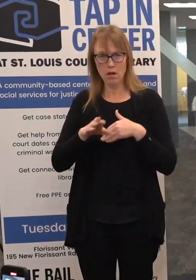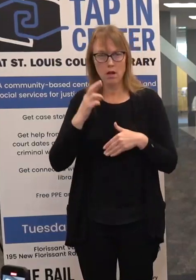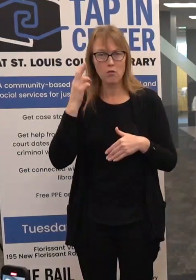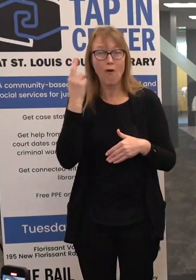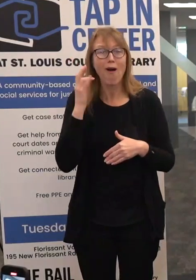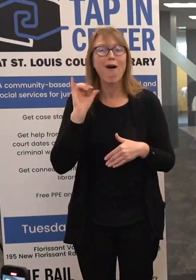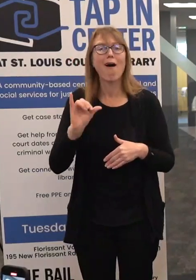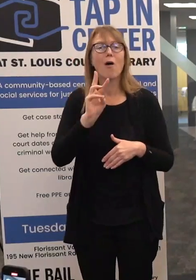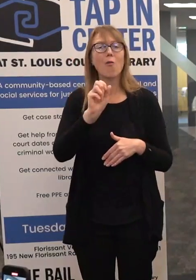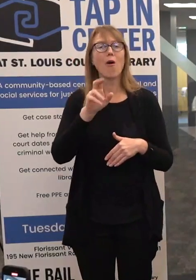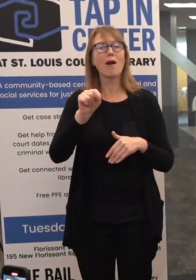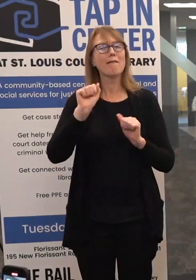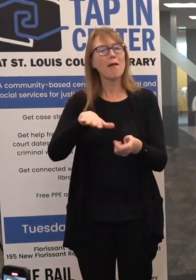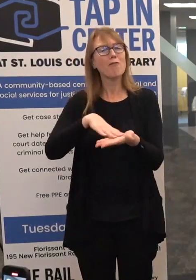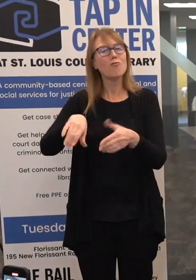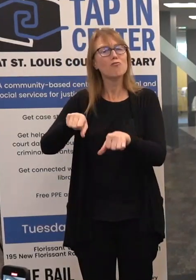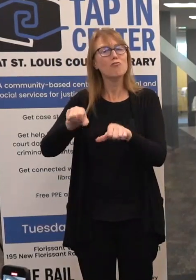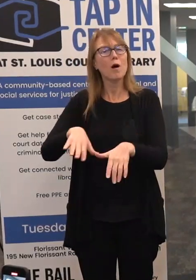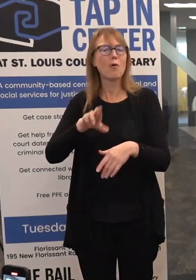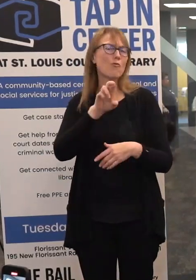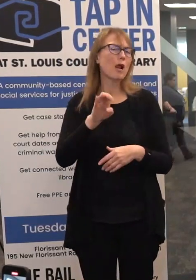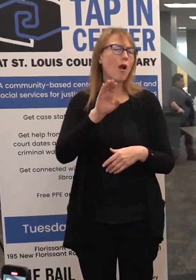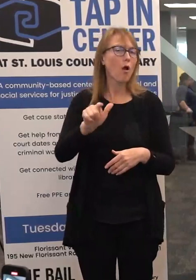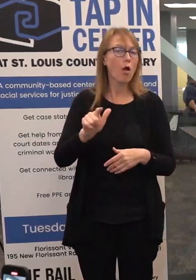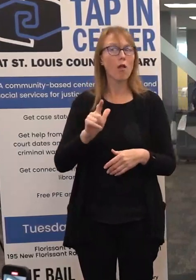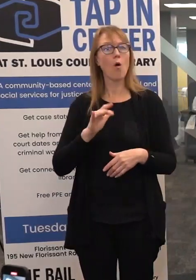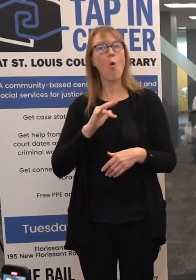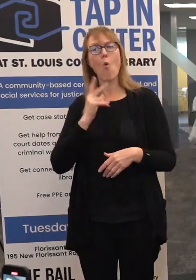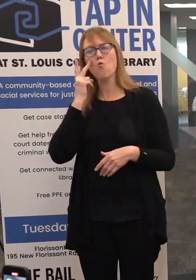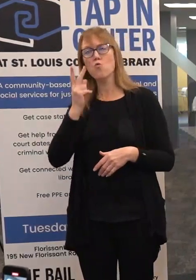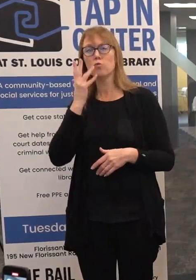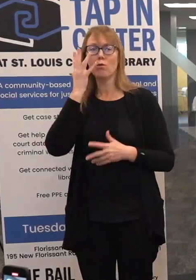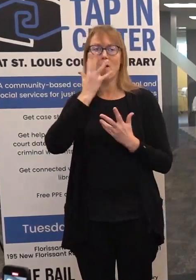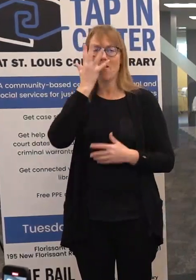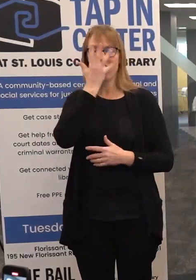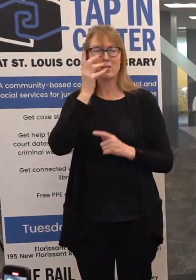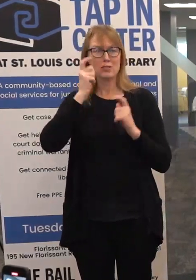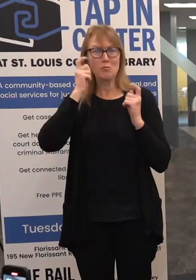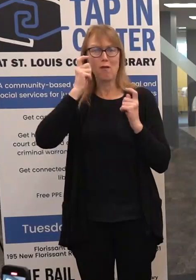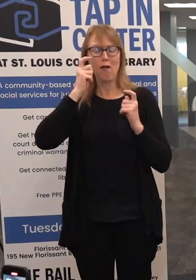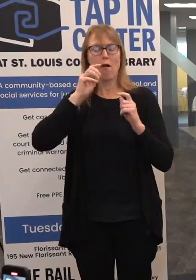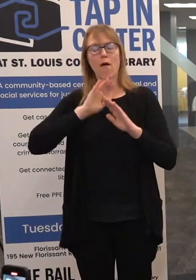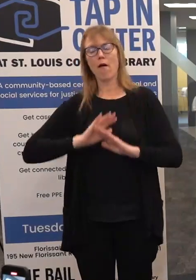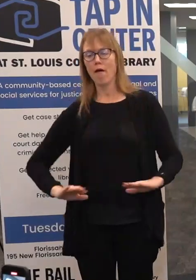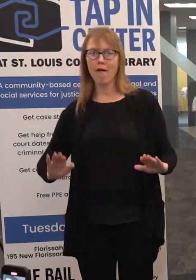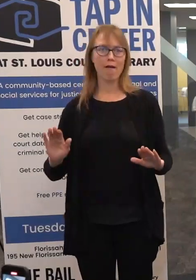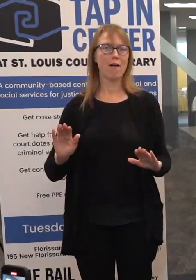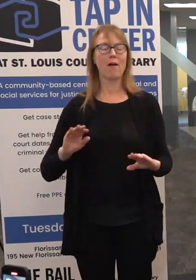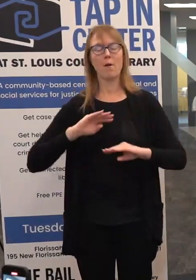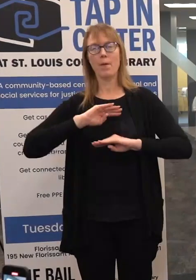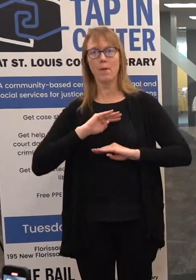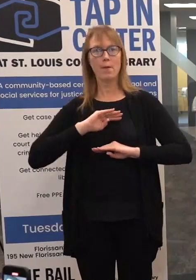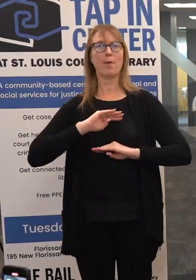you can actually see that stress level relieved from these people, that they know they don't have to leave their family and lose their jobs or not be able